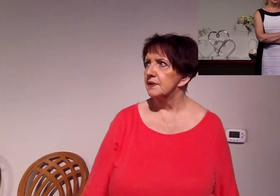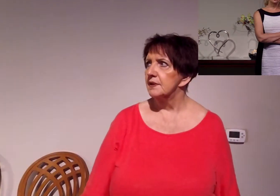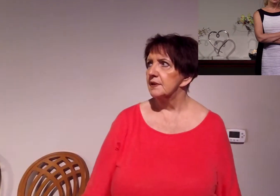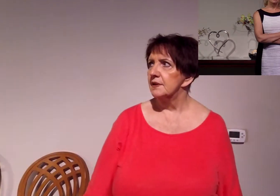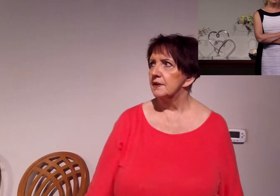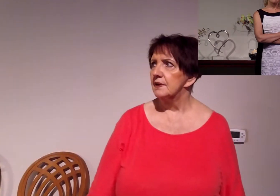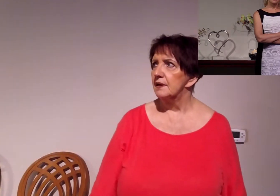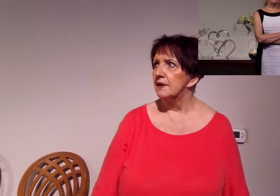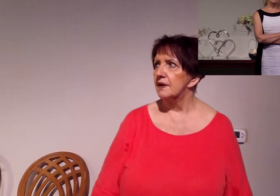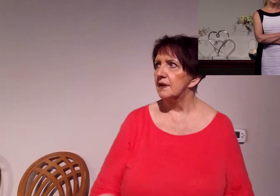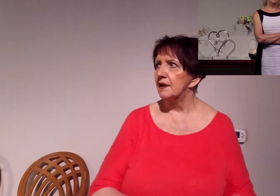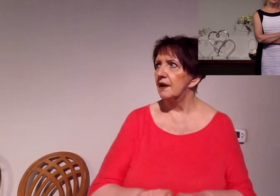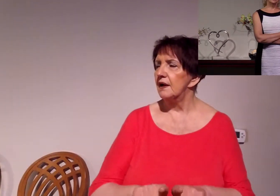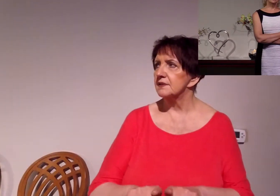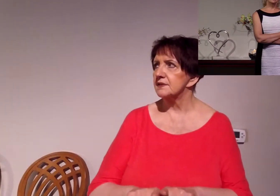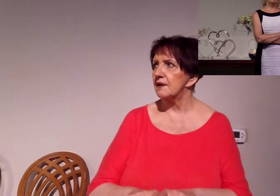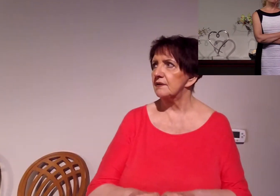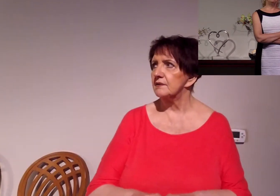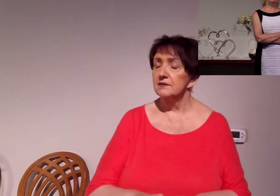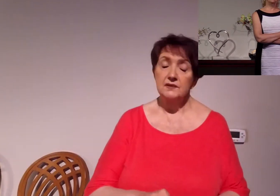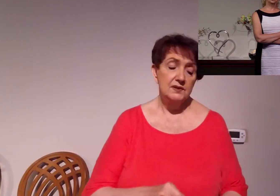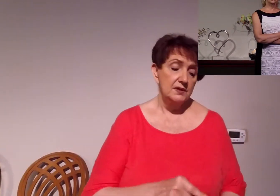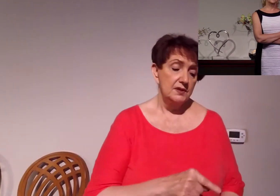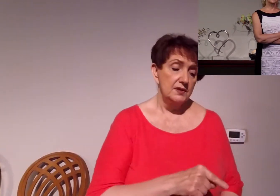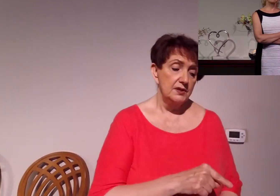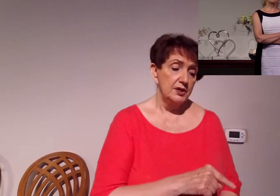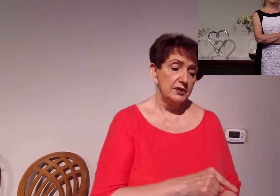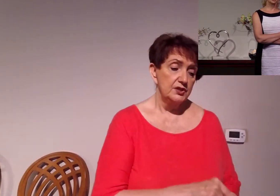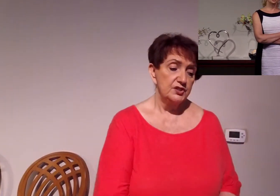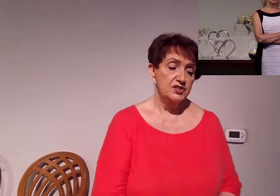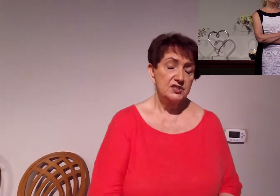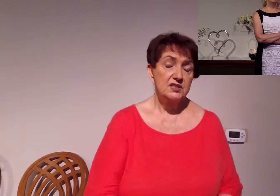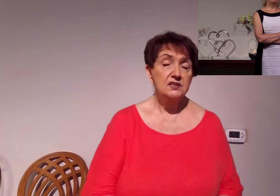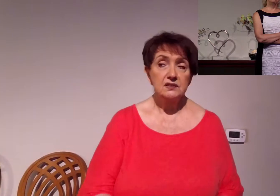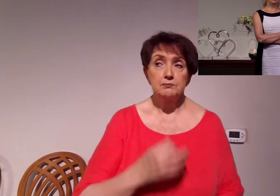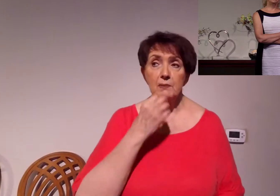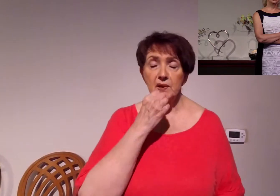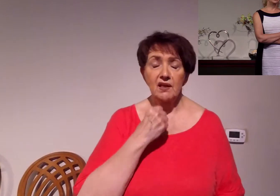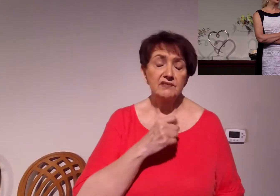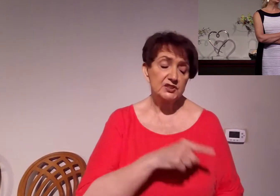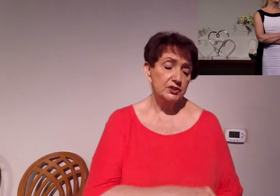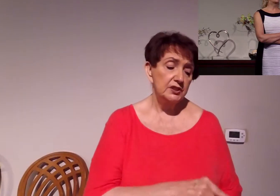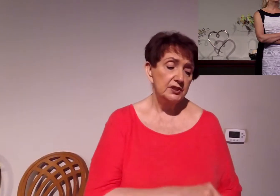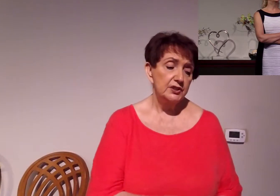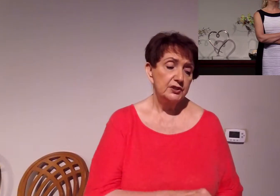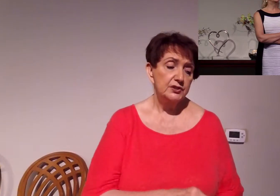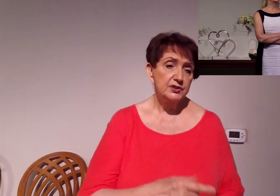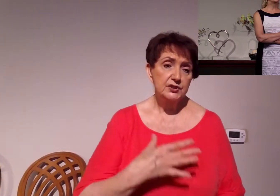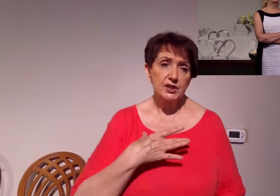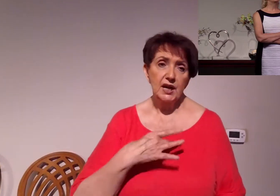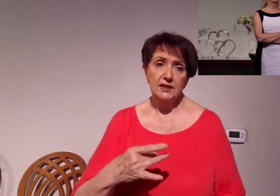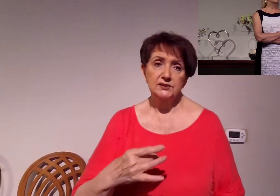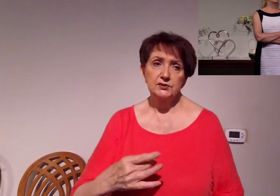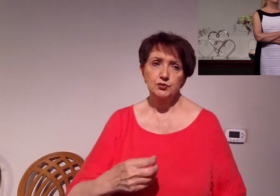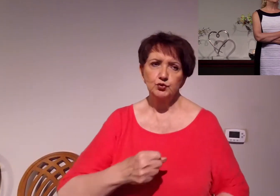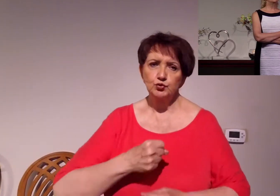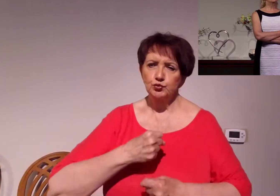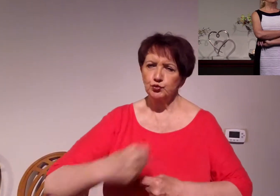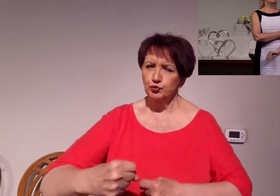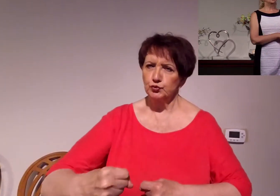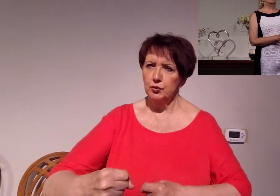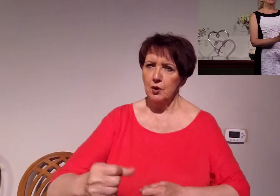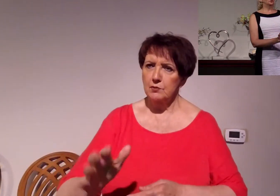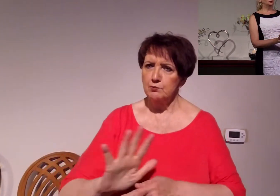I also, my beloved likes, she likes, shall we say, strong movies